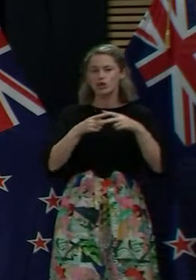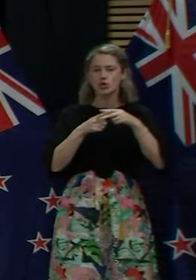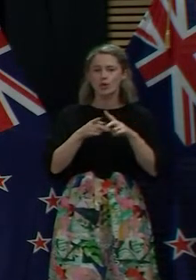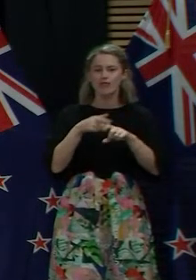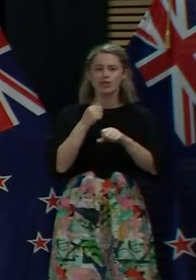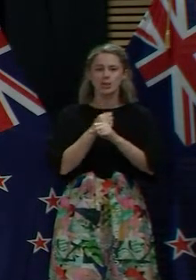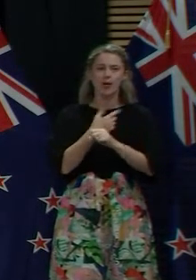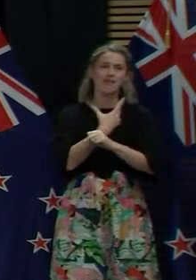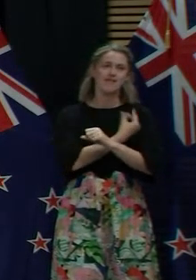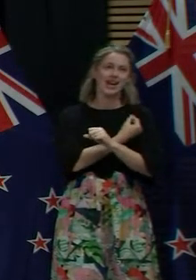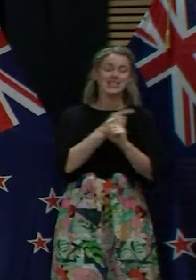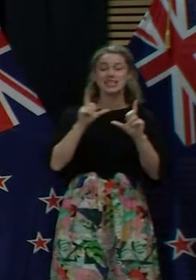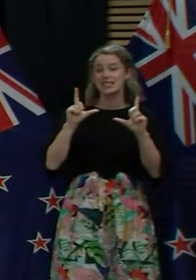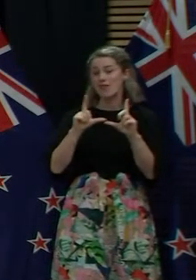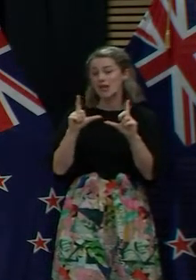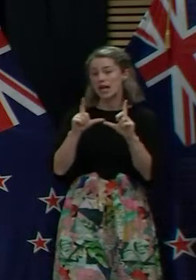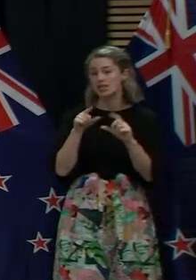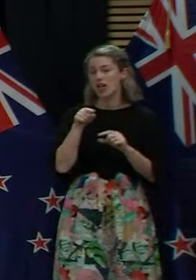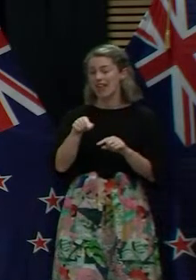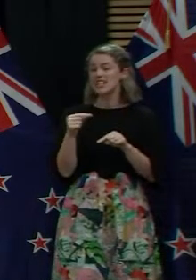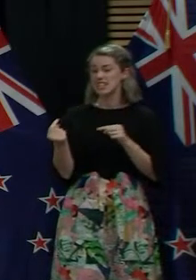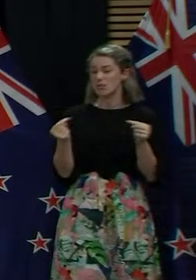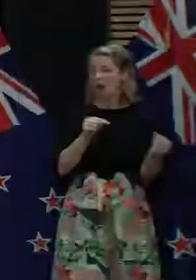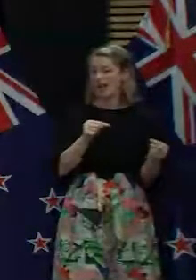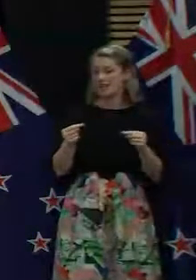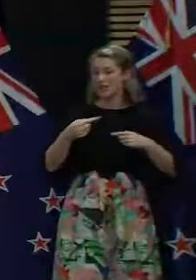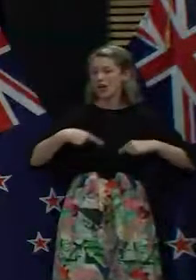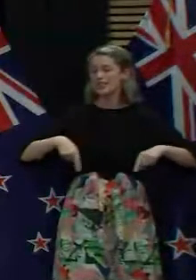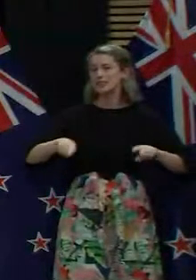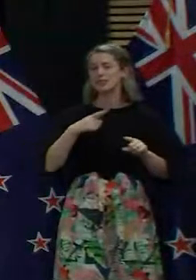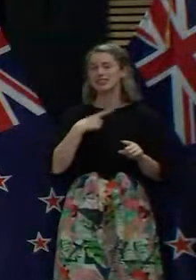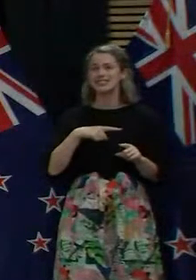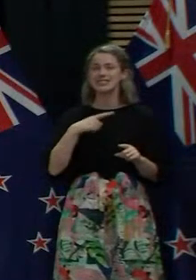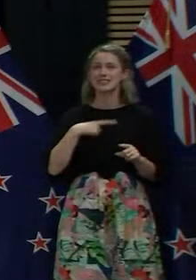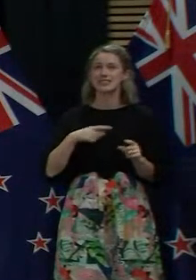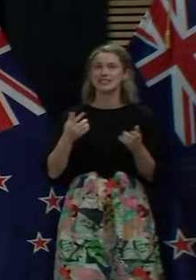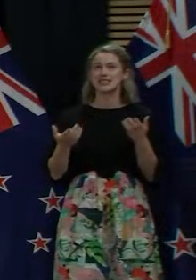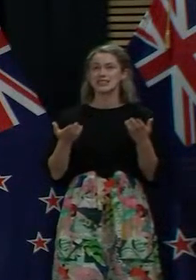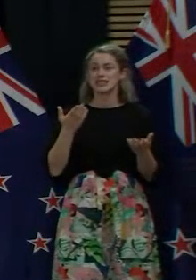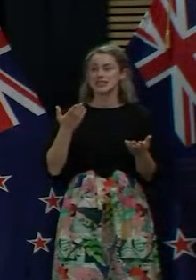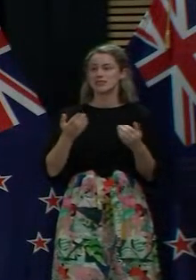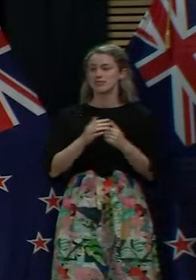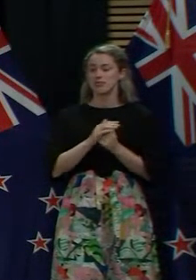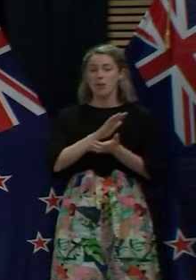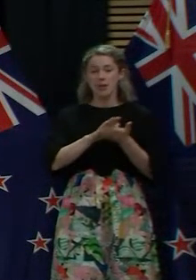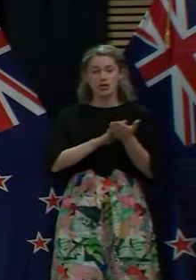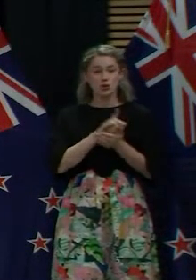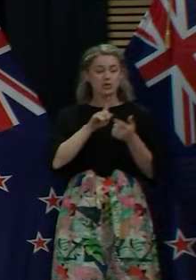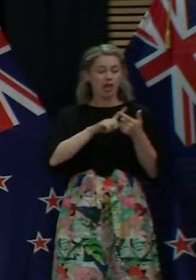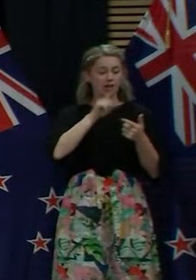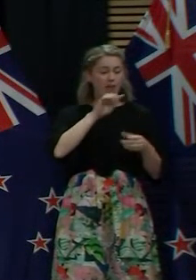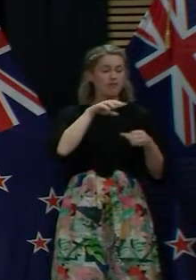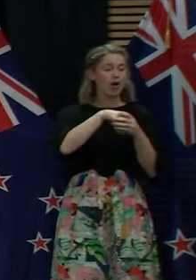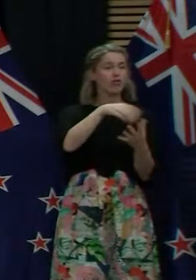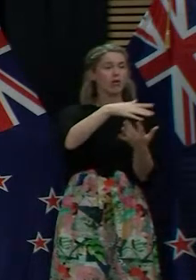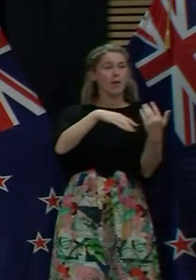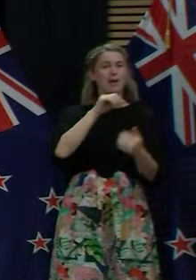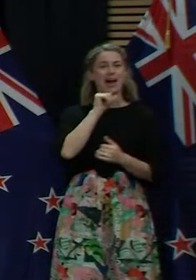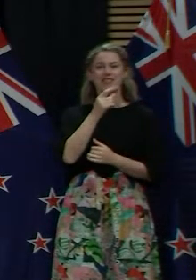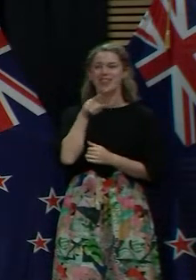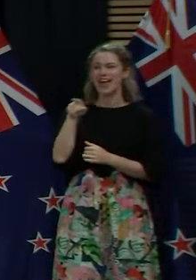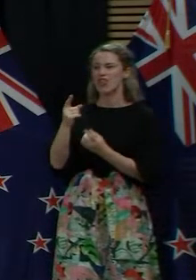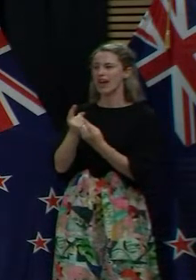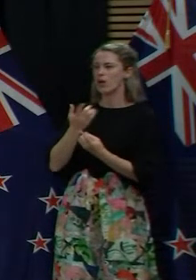instance, vaccine certificates. And that's a very live debate for us because it doesn't preclude you from engaging in life, but it says if there are certain things you want